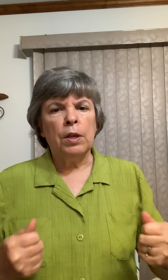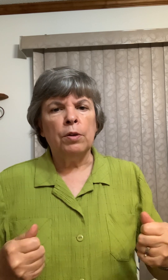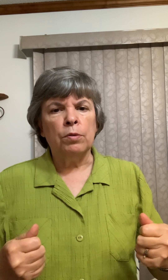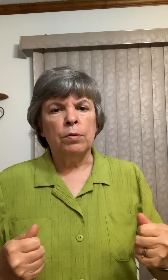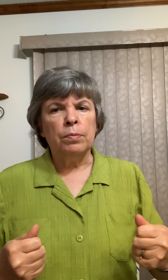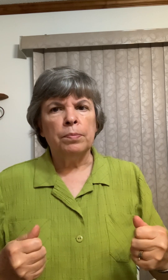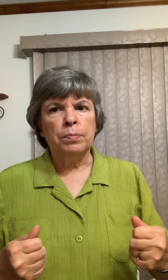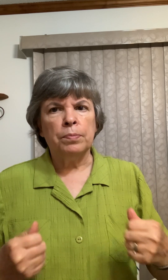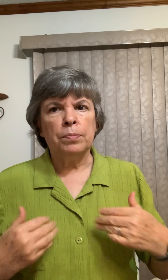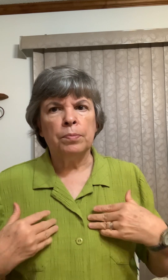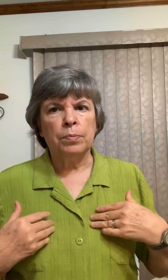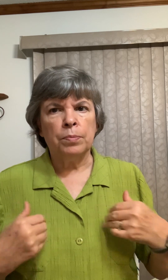Heal.